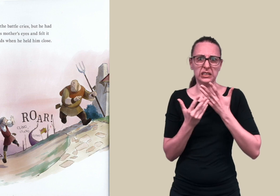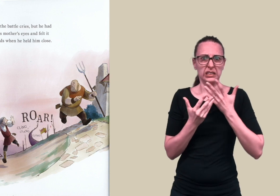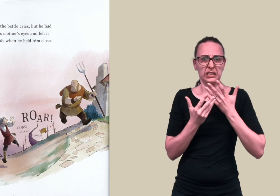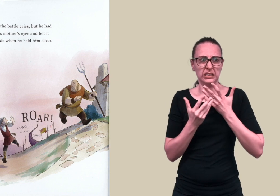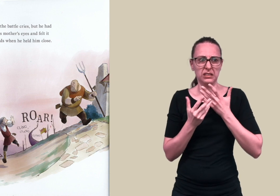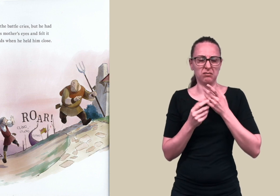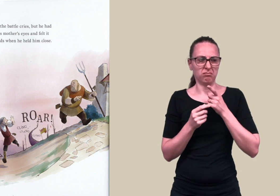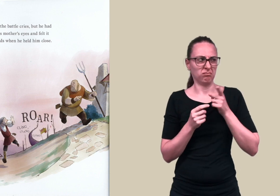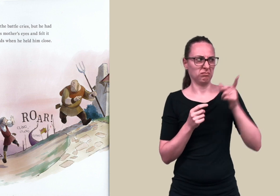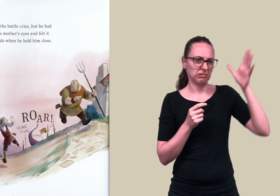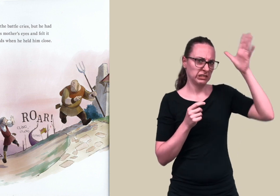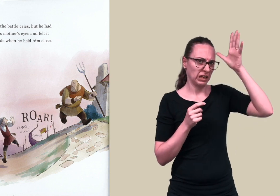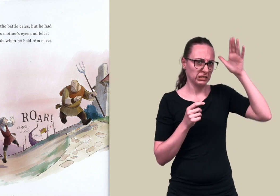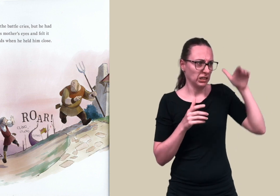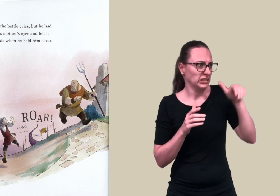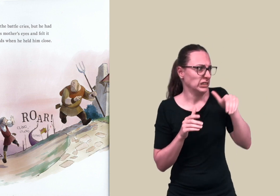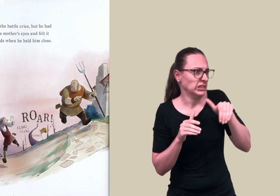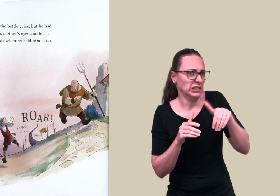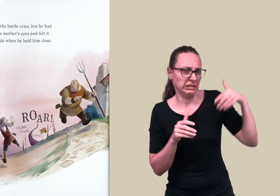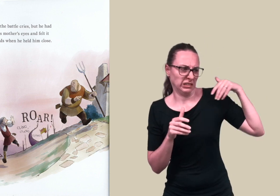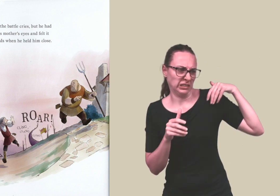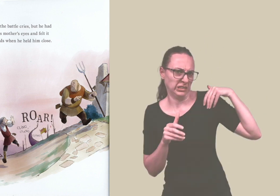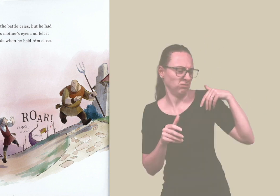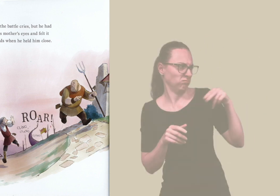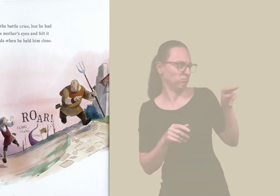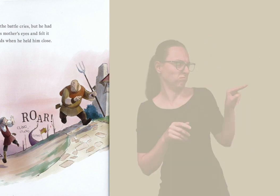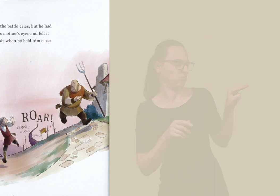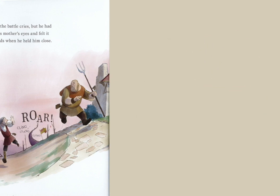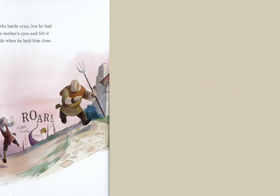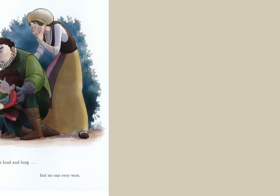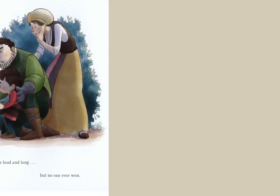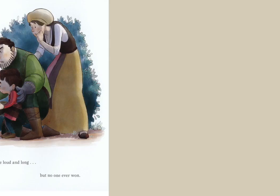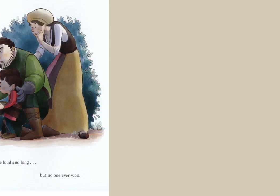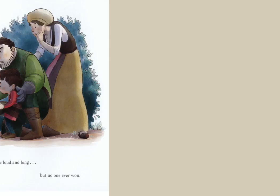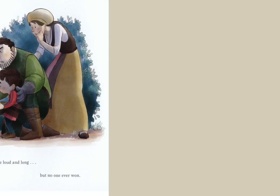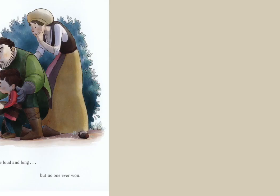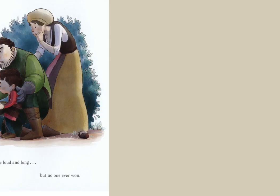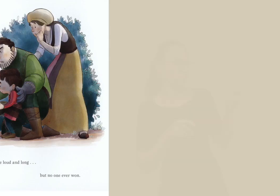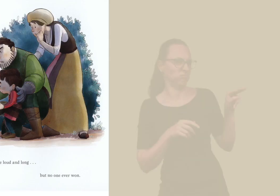his father's hands when he held him close.